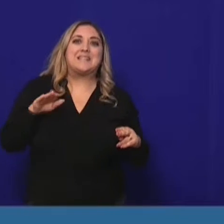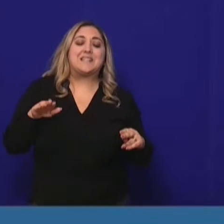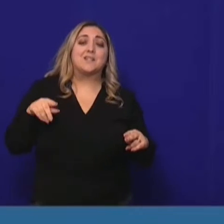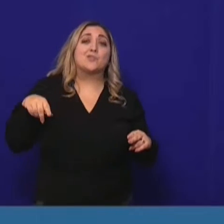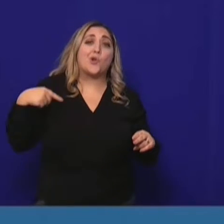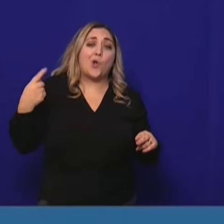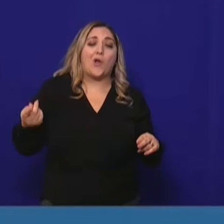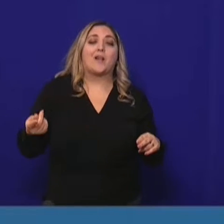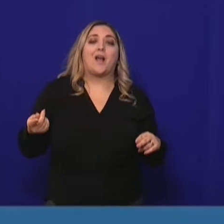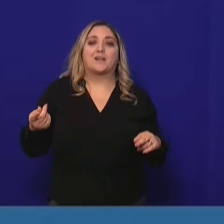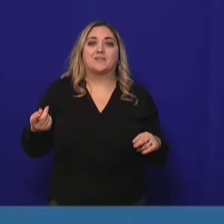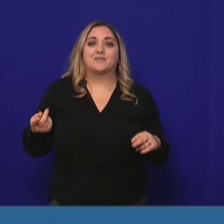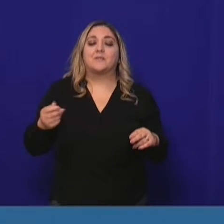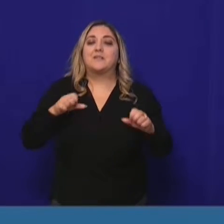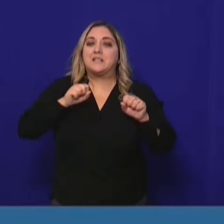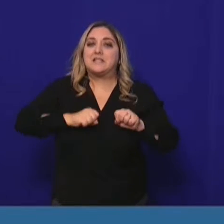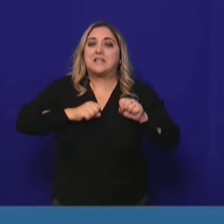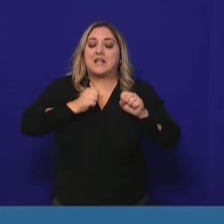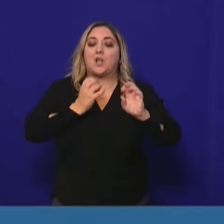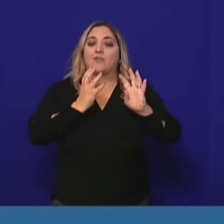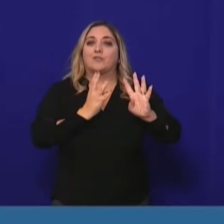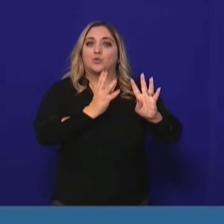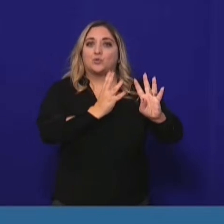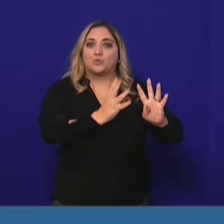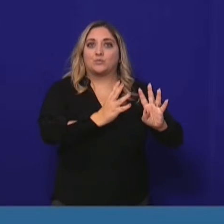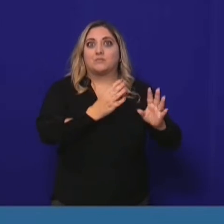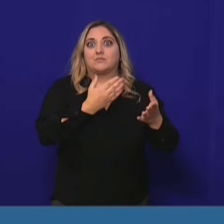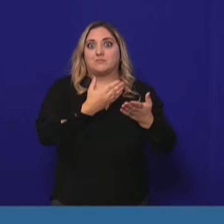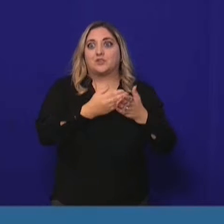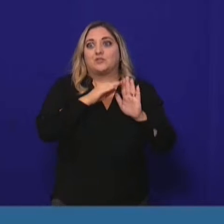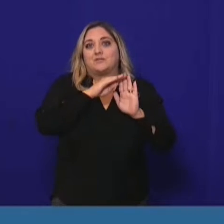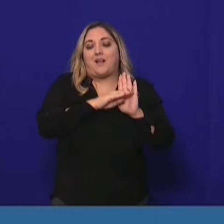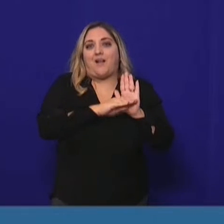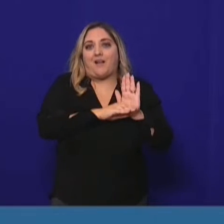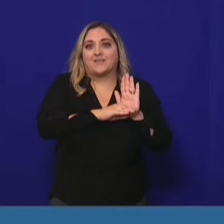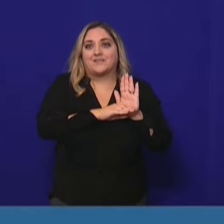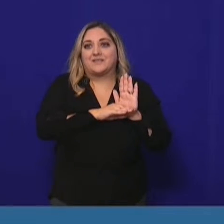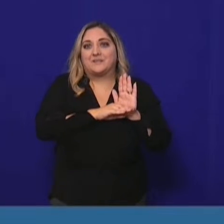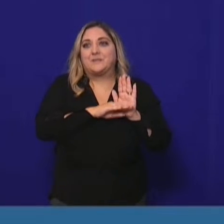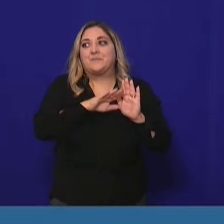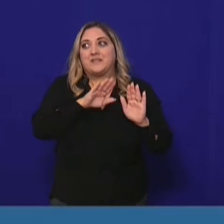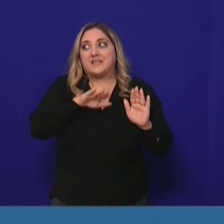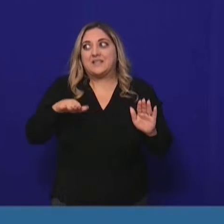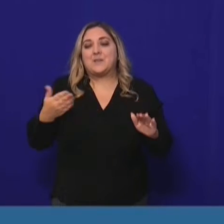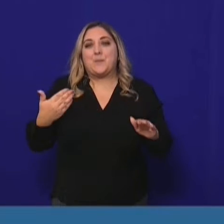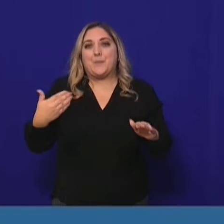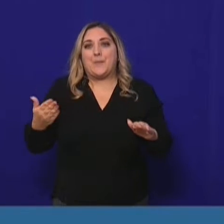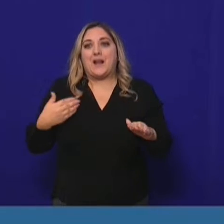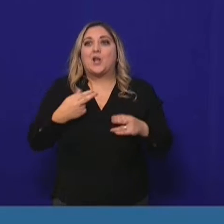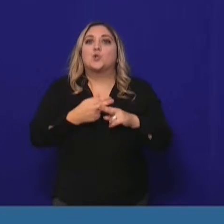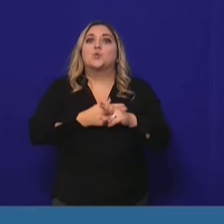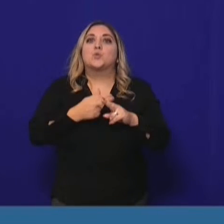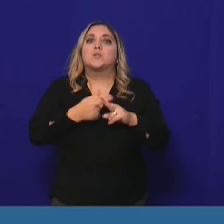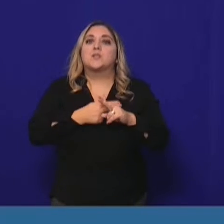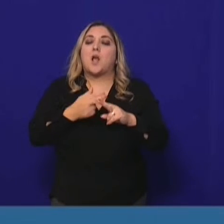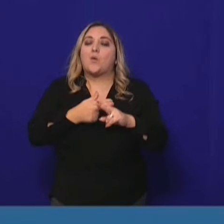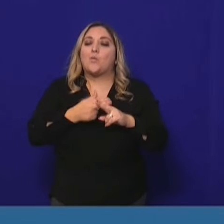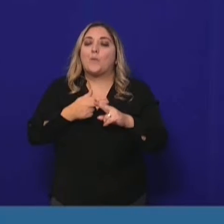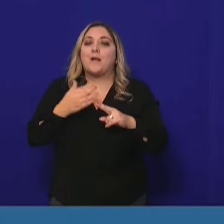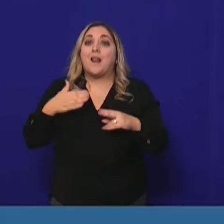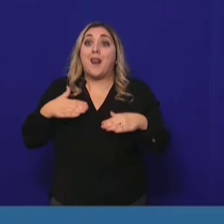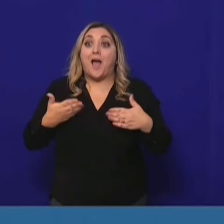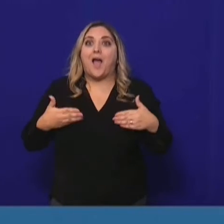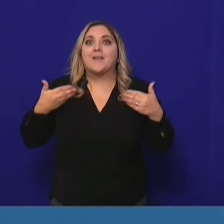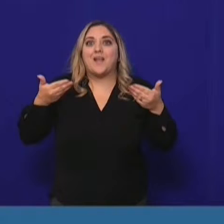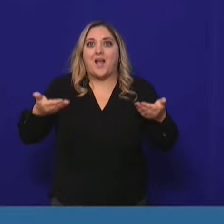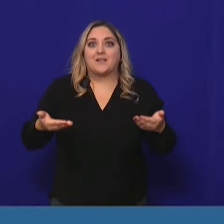wkoll il-reserve list li jkollna wkoll nies biex propju nkun nistgħu nagħtuha dawn il-vaccines nużawhom mill-aħjar li